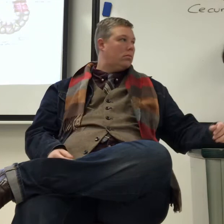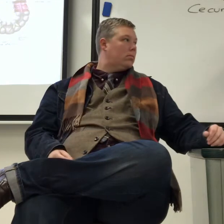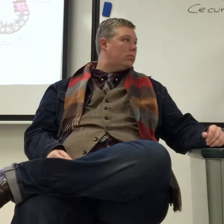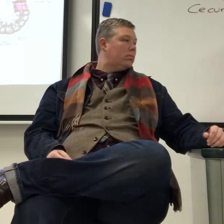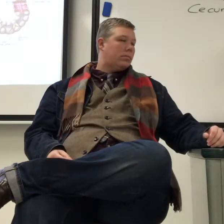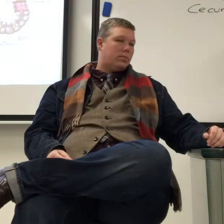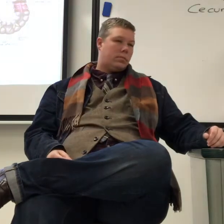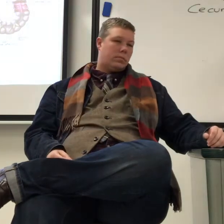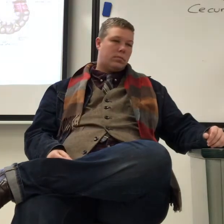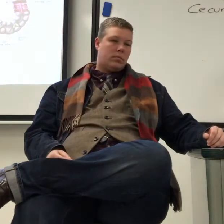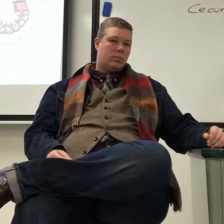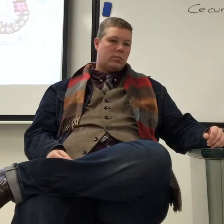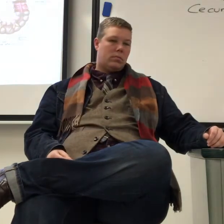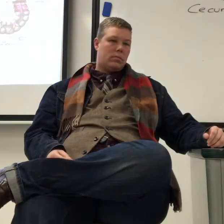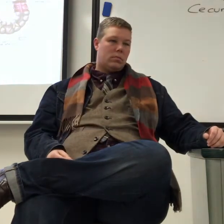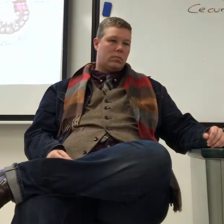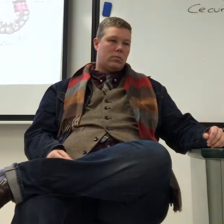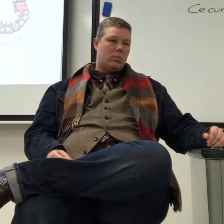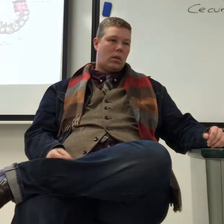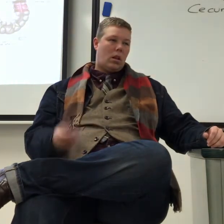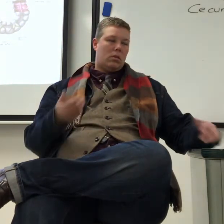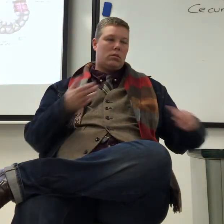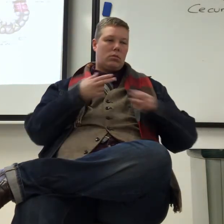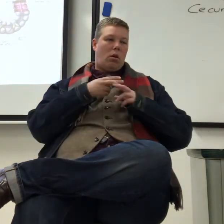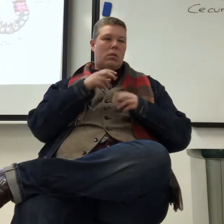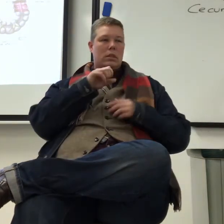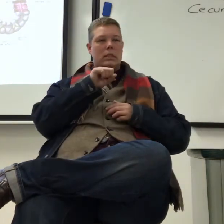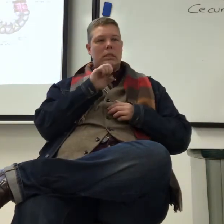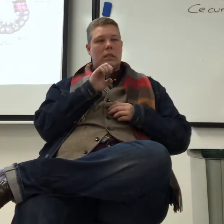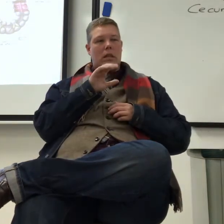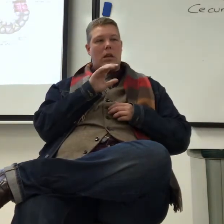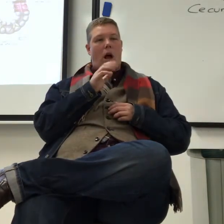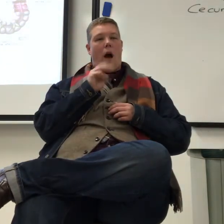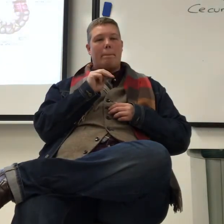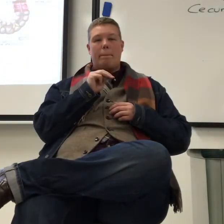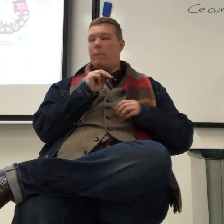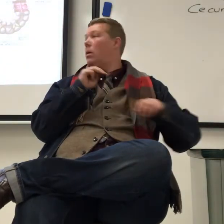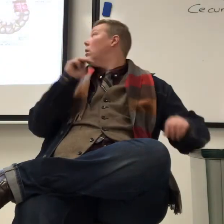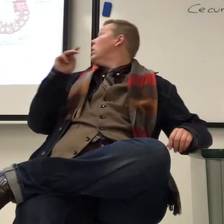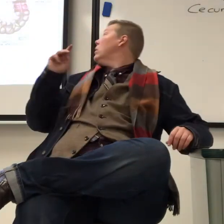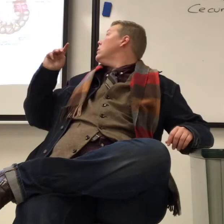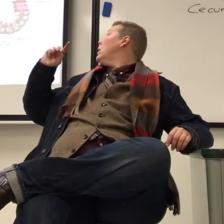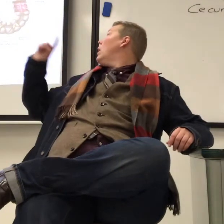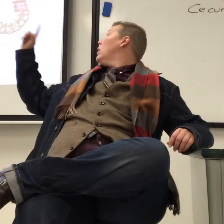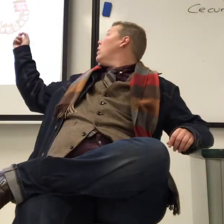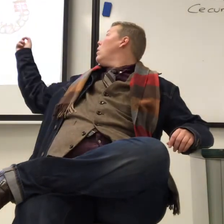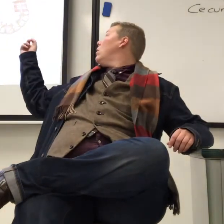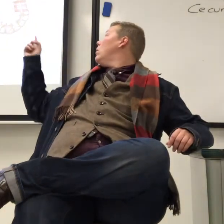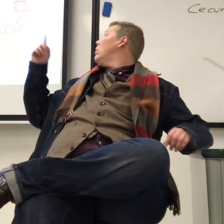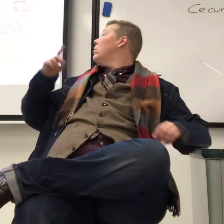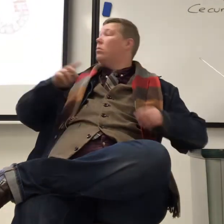large intestine, which is the cecum. It's that little pouch on the bottom there. Cecum.